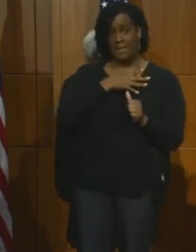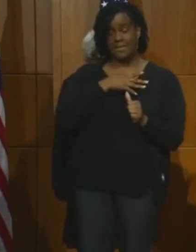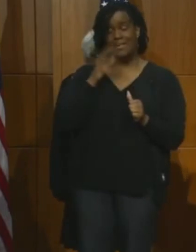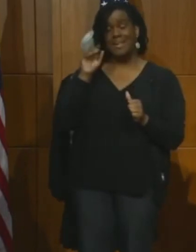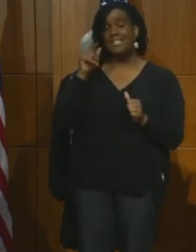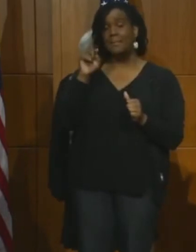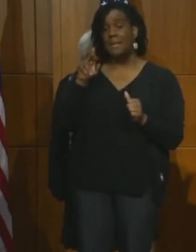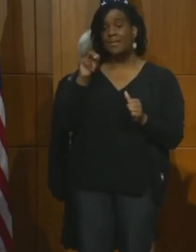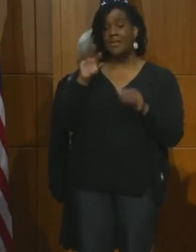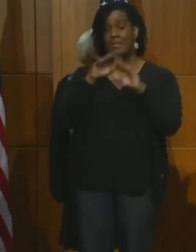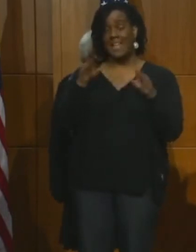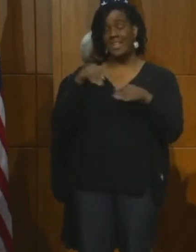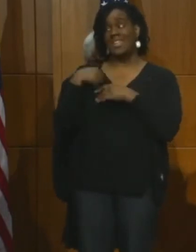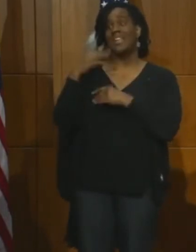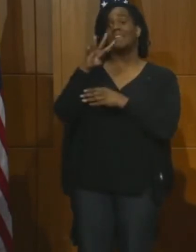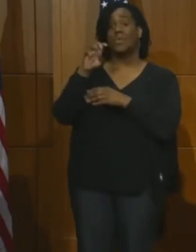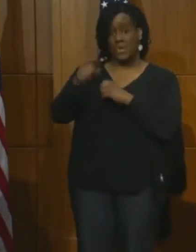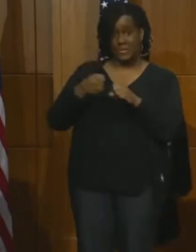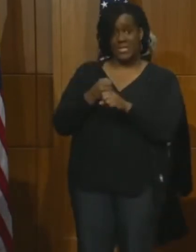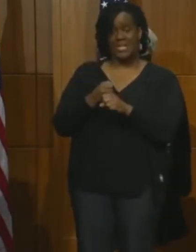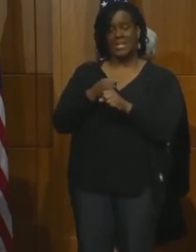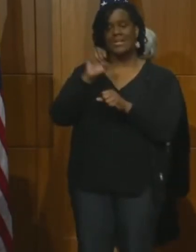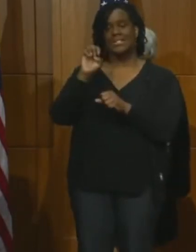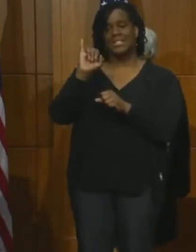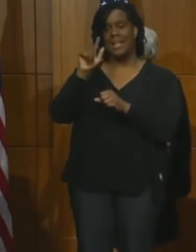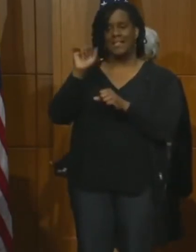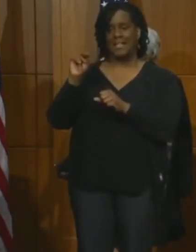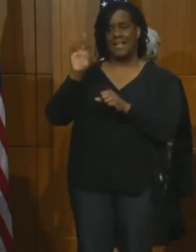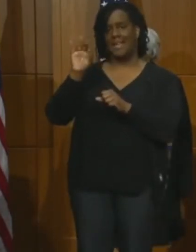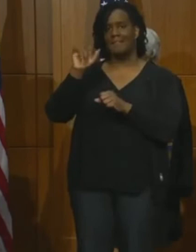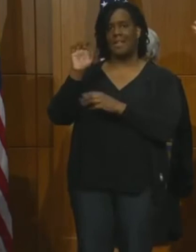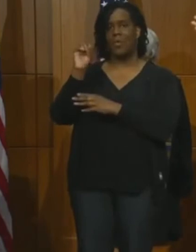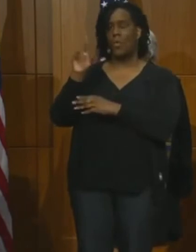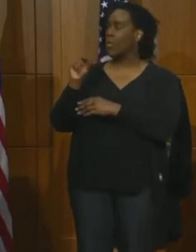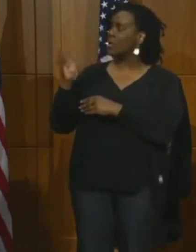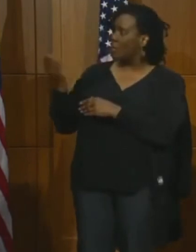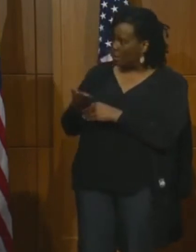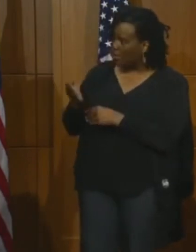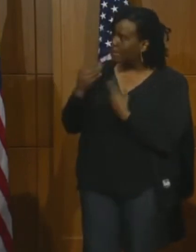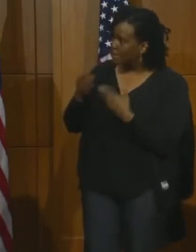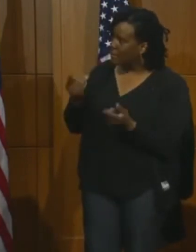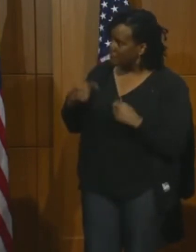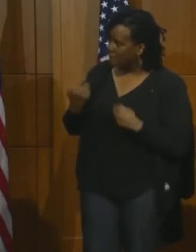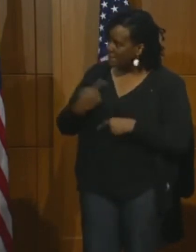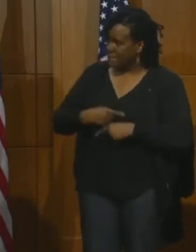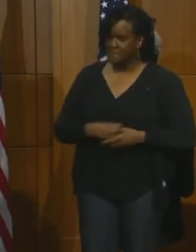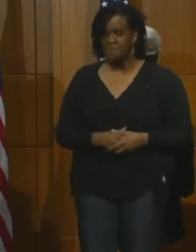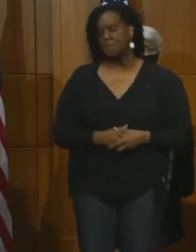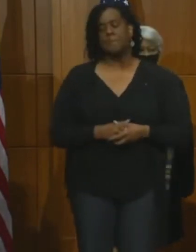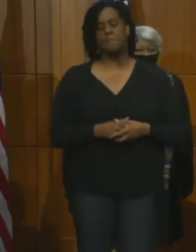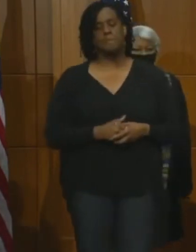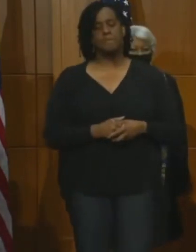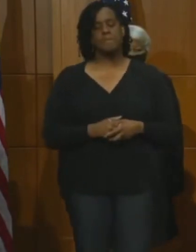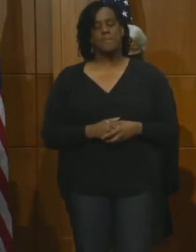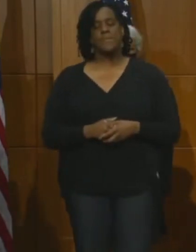of the House in 400 years, Eileen Fillicorn. Eileen, welcome, and thank you for being here today.